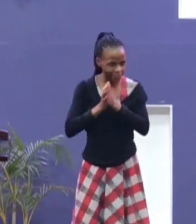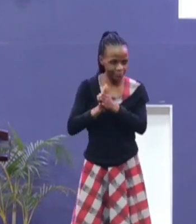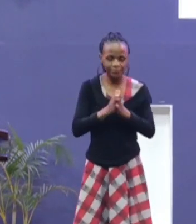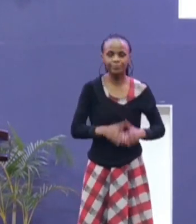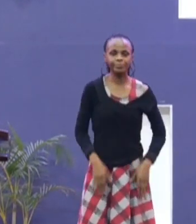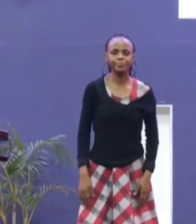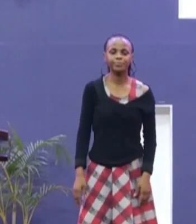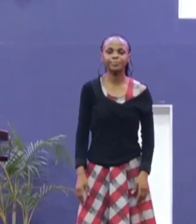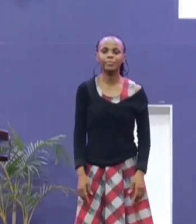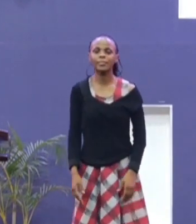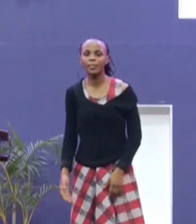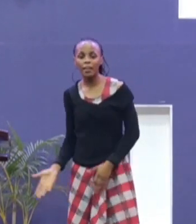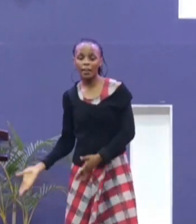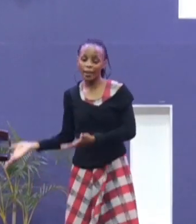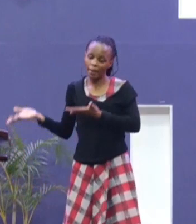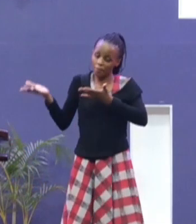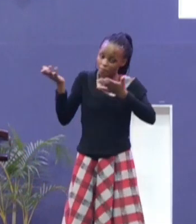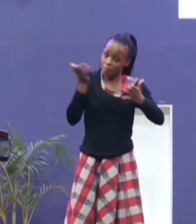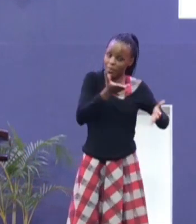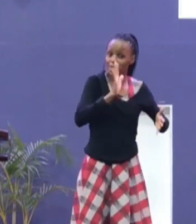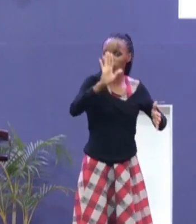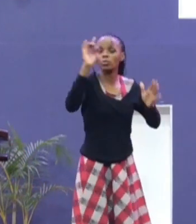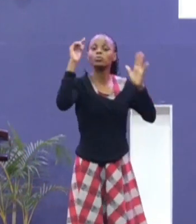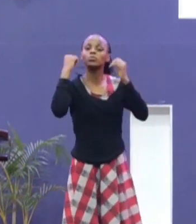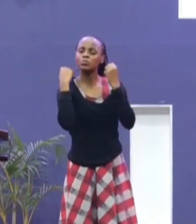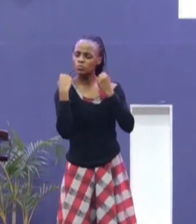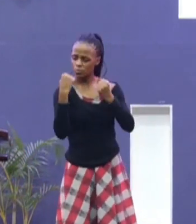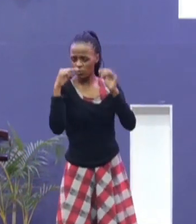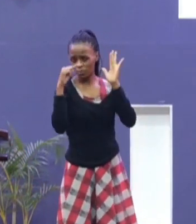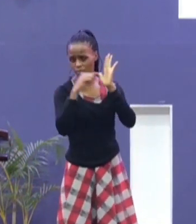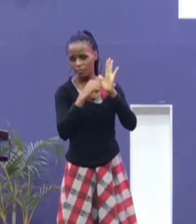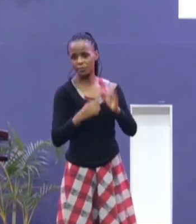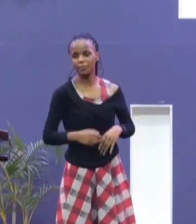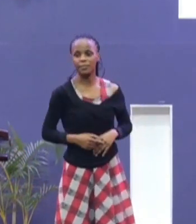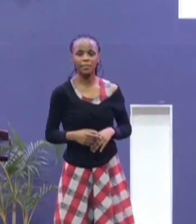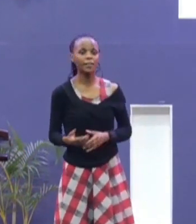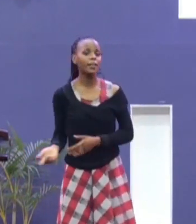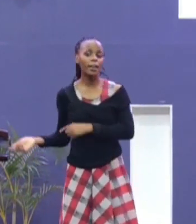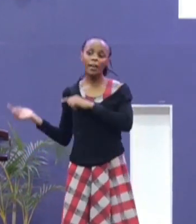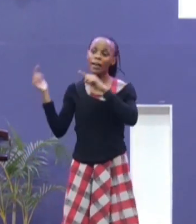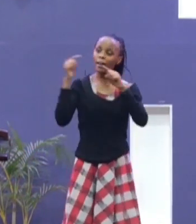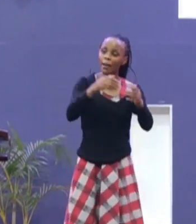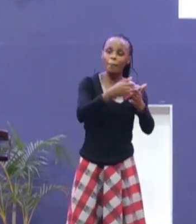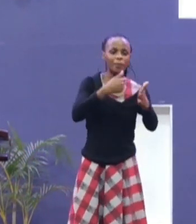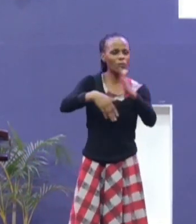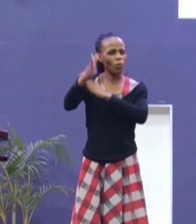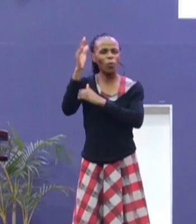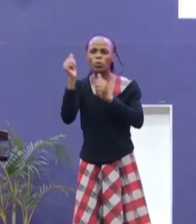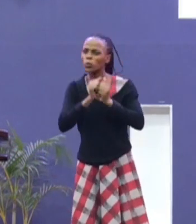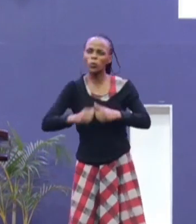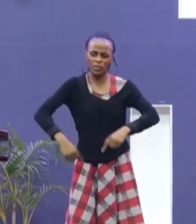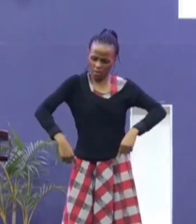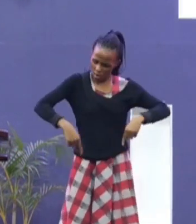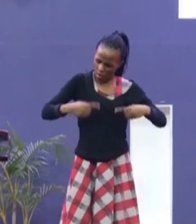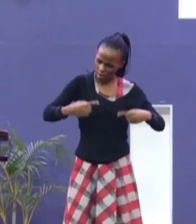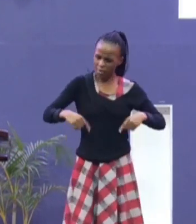tuteese ffembi. Bring out your strong points. Mulete ensonga zamme ez'amaanyi. Come before God with an argument. Mujje maaso